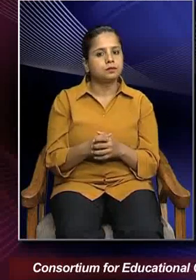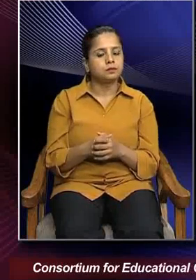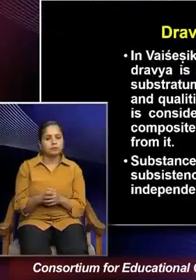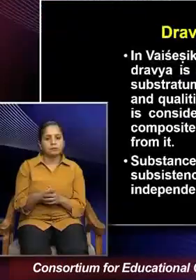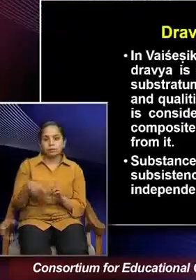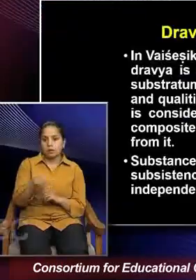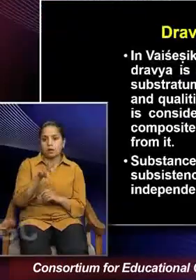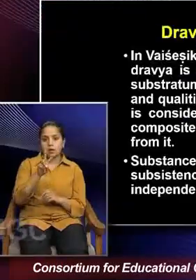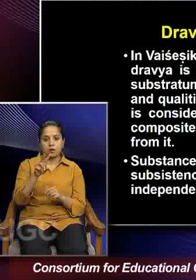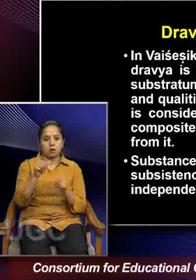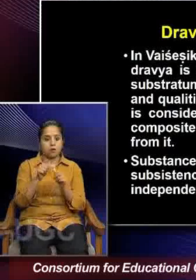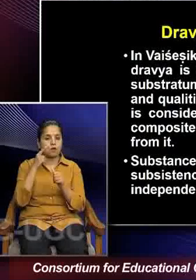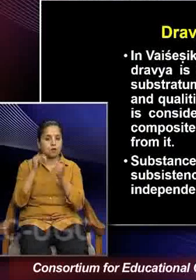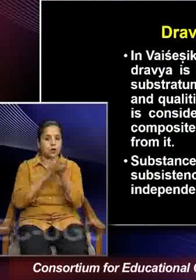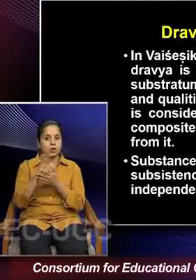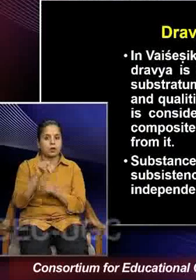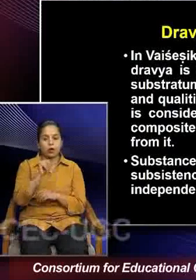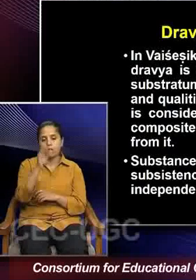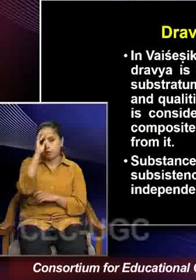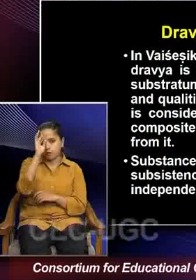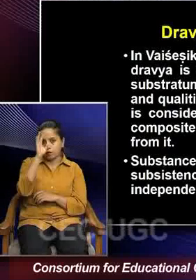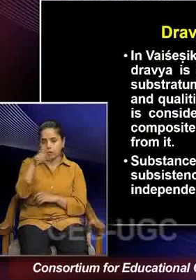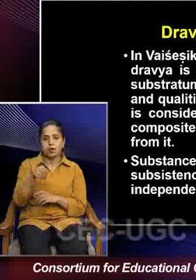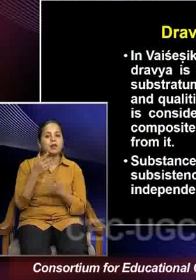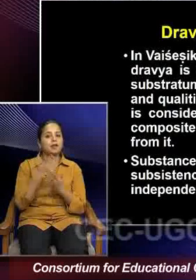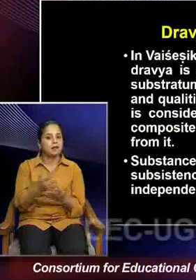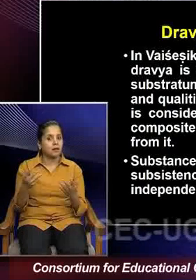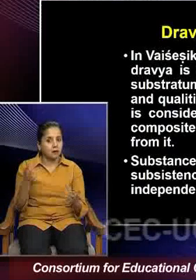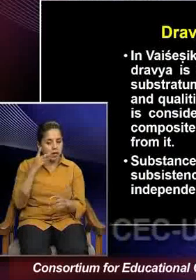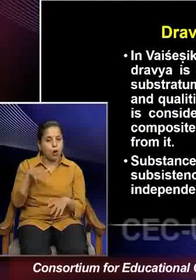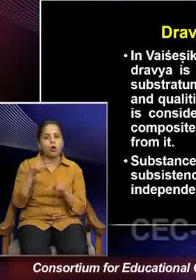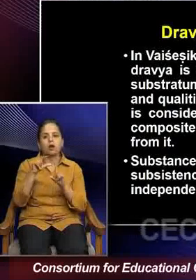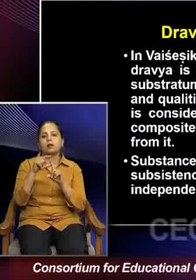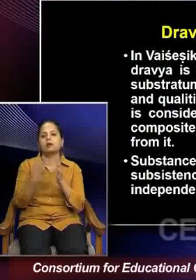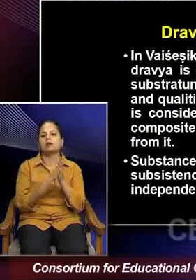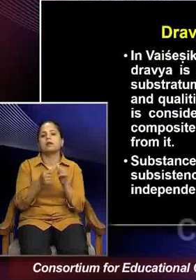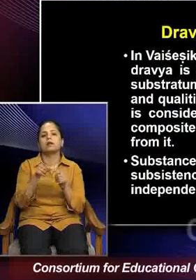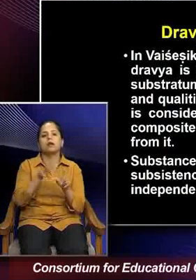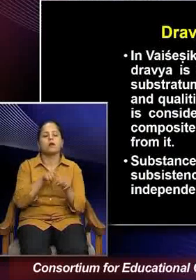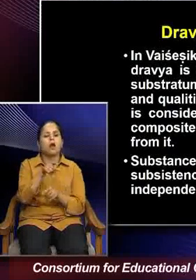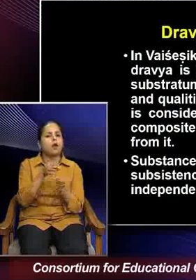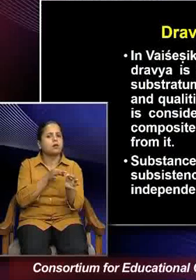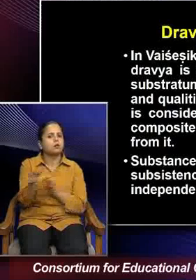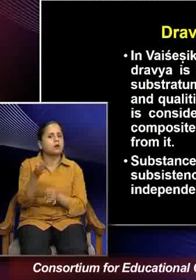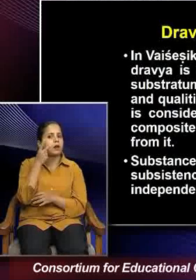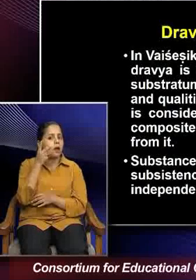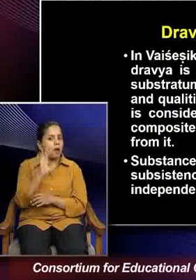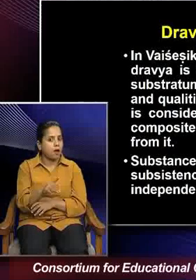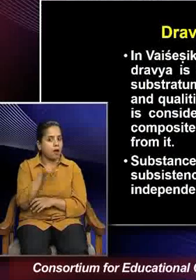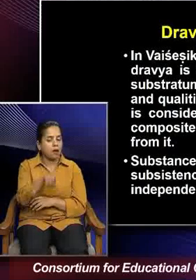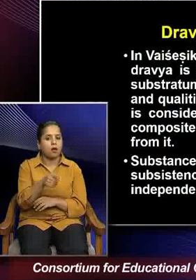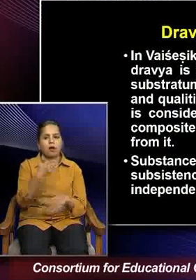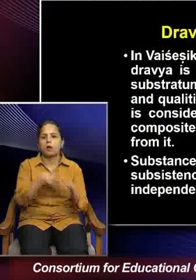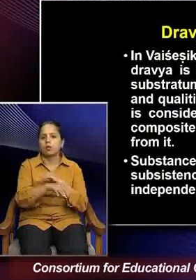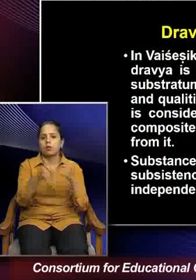In Vaiśeṣika philosophy, substance or dravya is defined as the